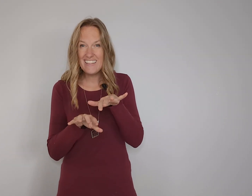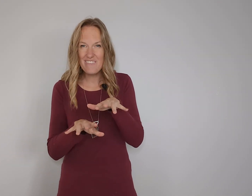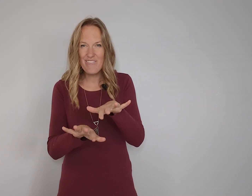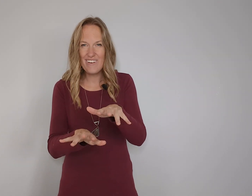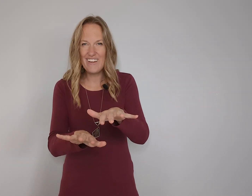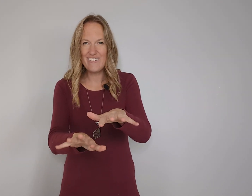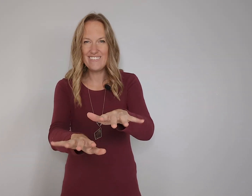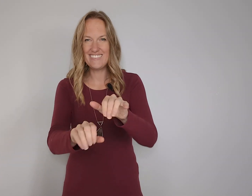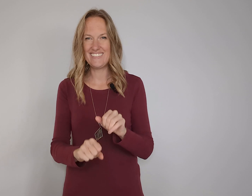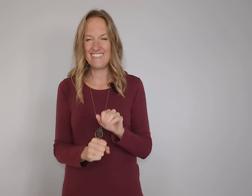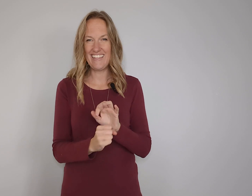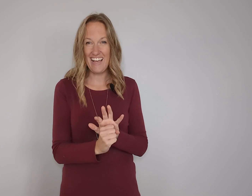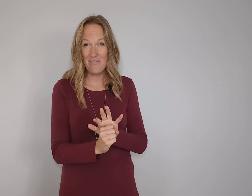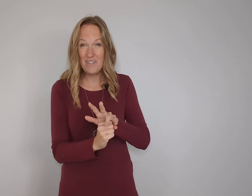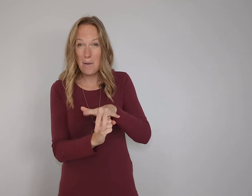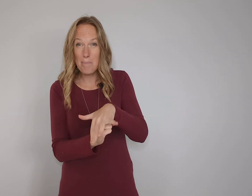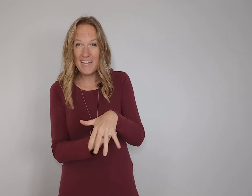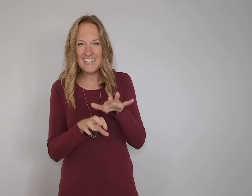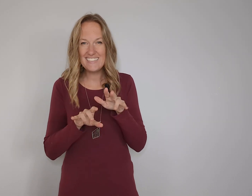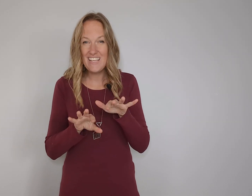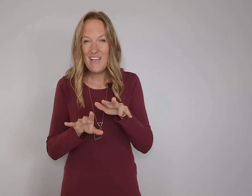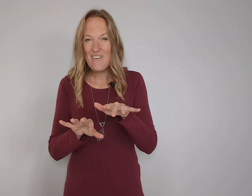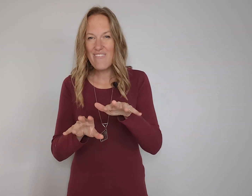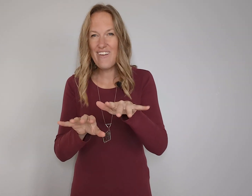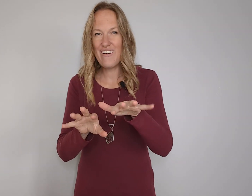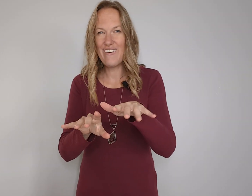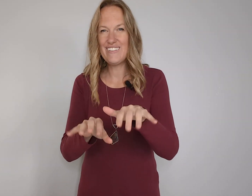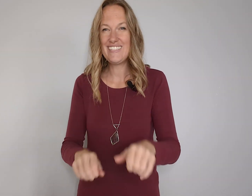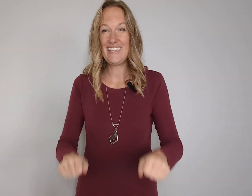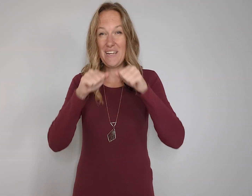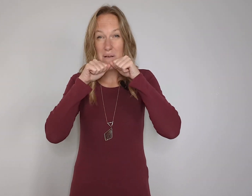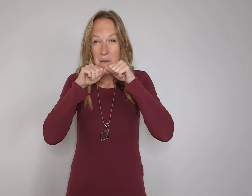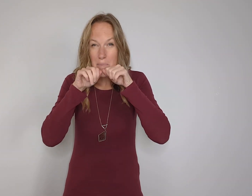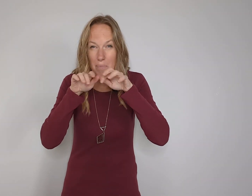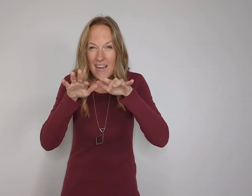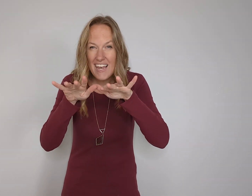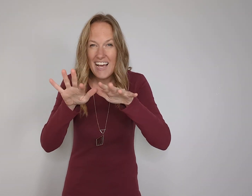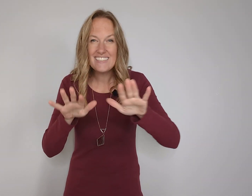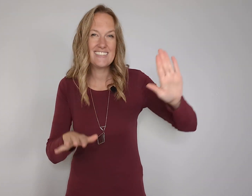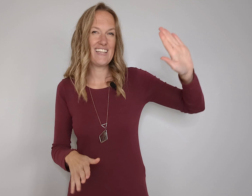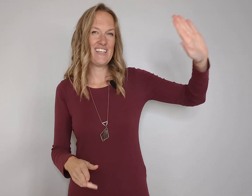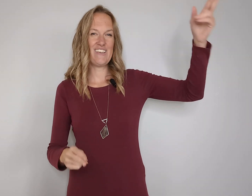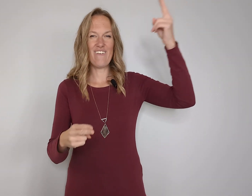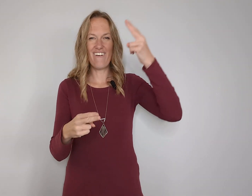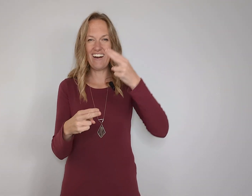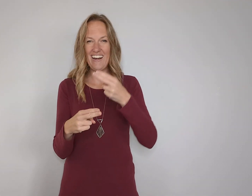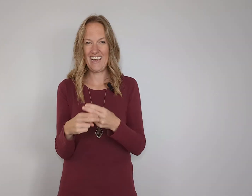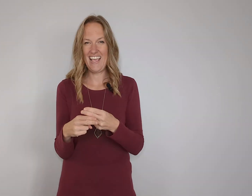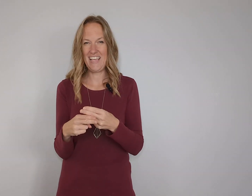then flows, showing that where your abundance flows, and then bless your